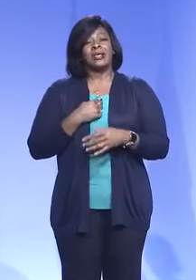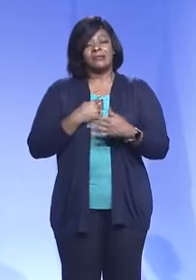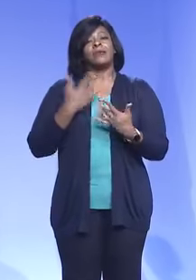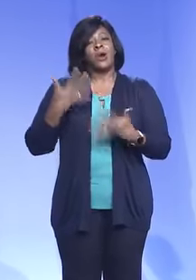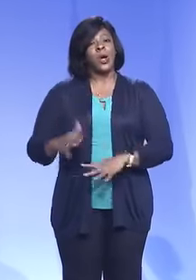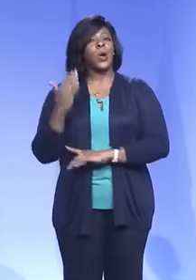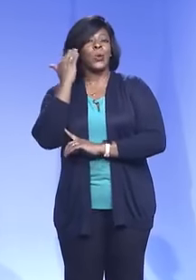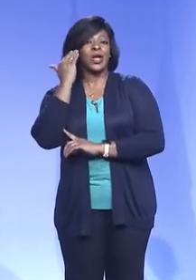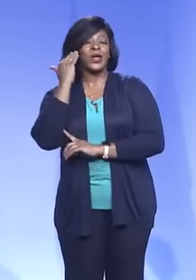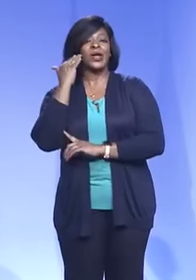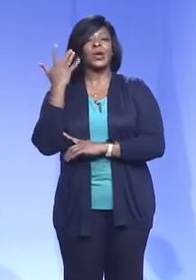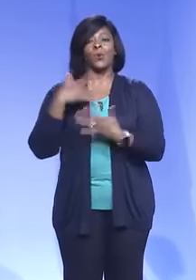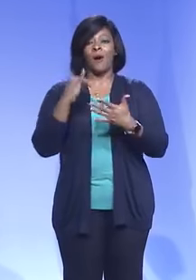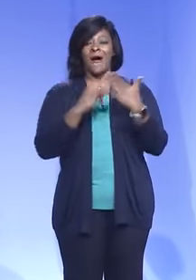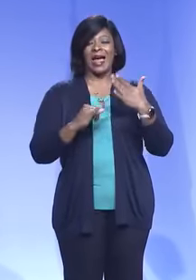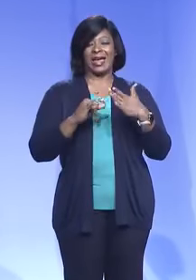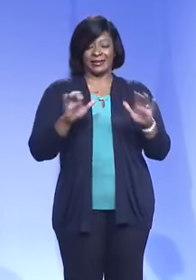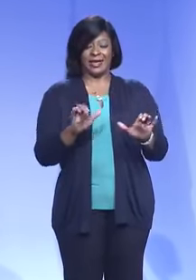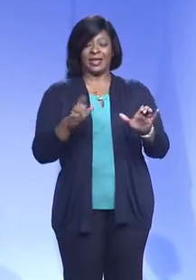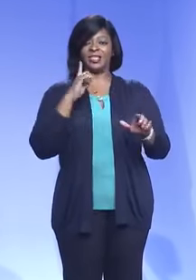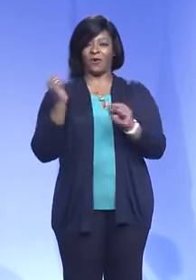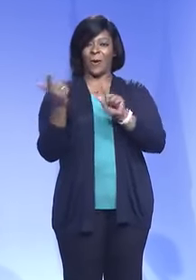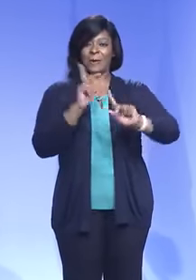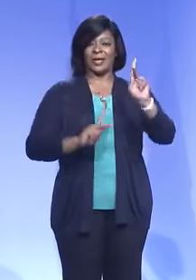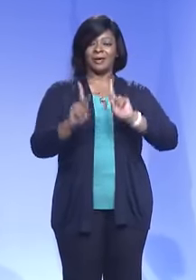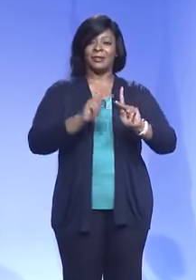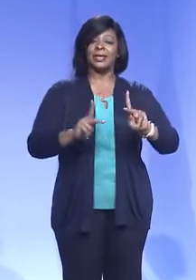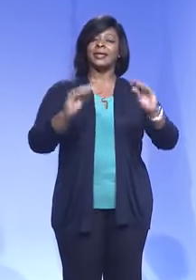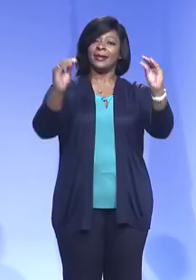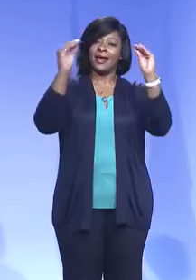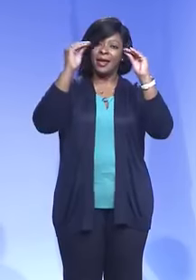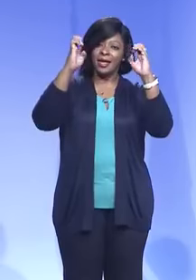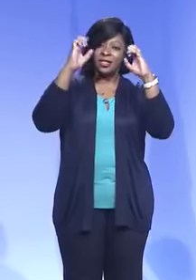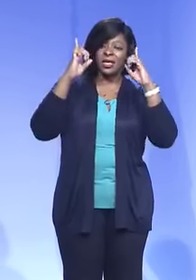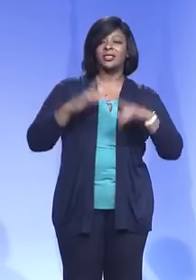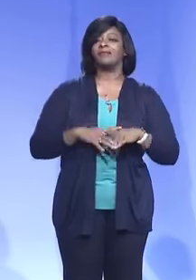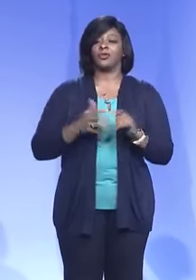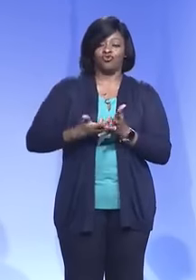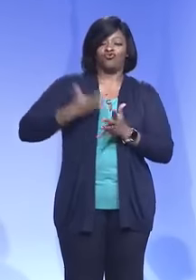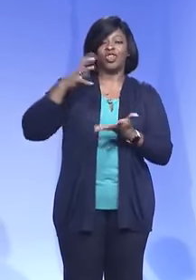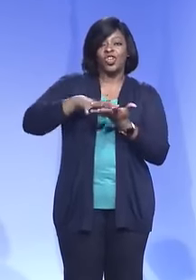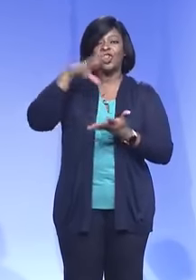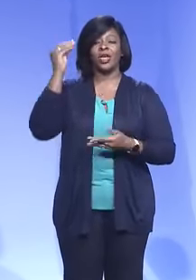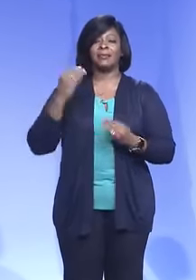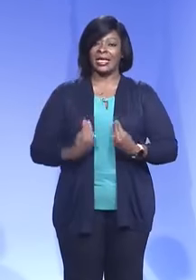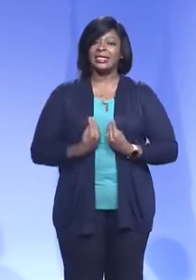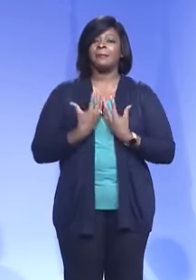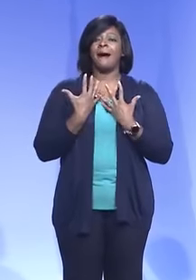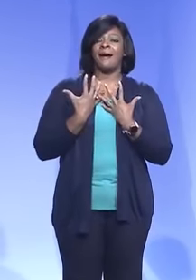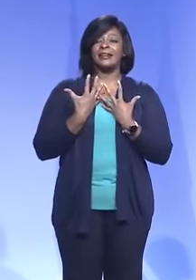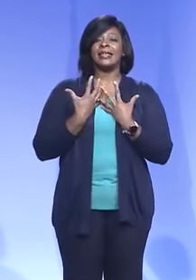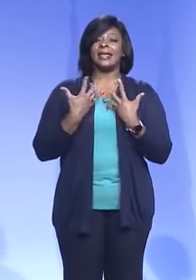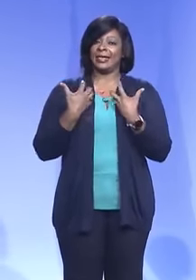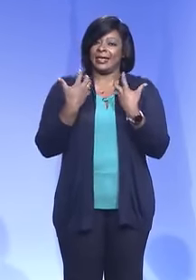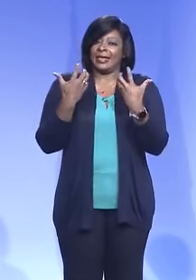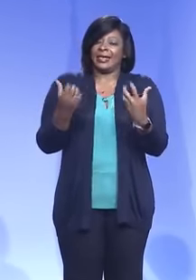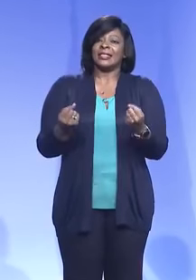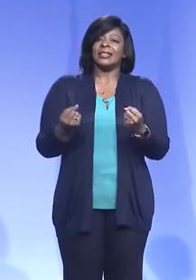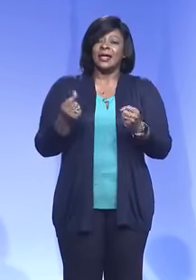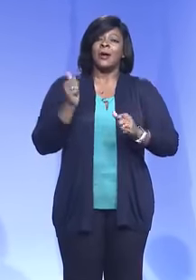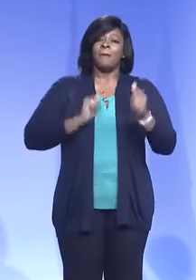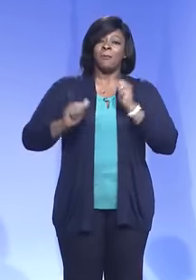aware of what art does for everyone. It educates, it enriches, it inspires, it heals. It's a form